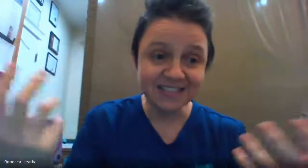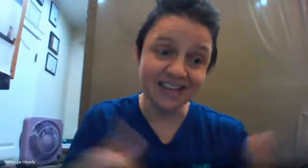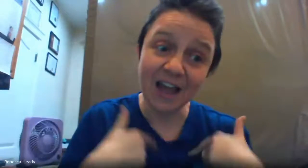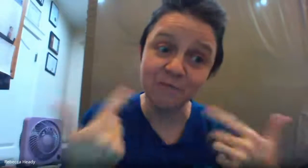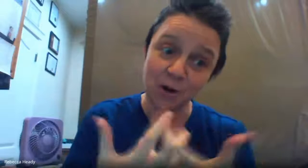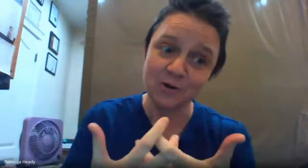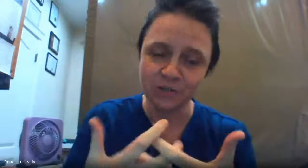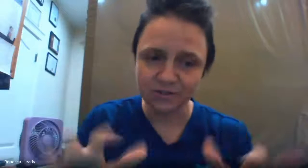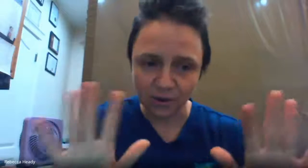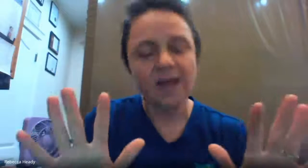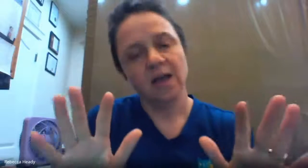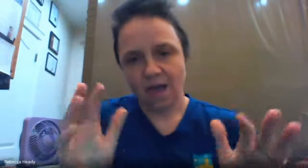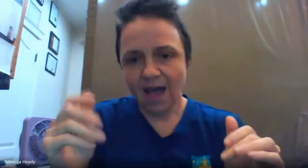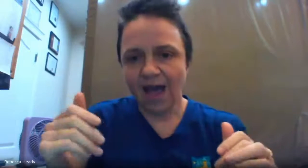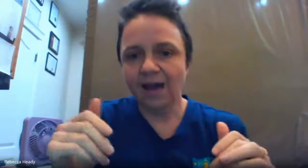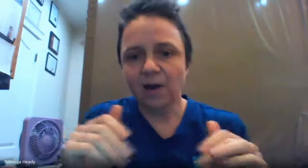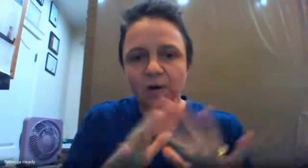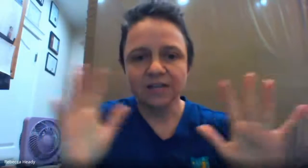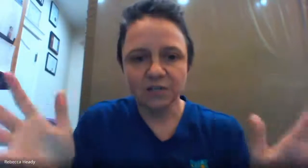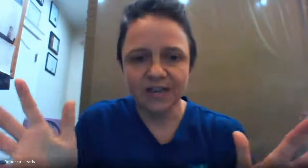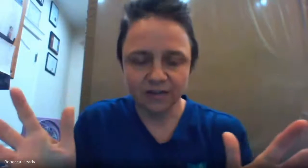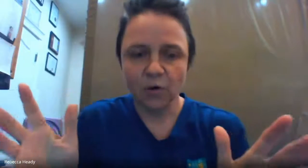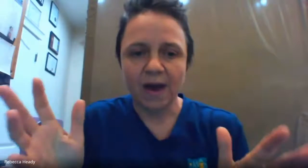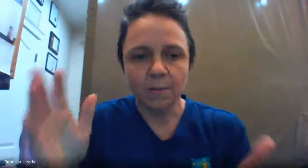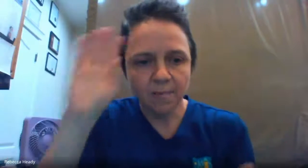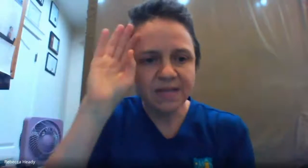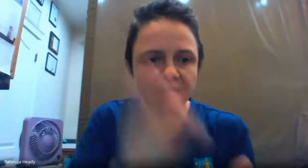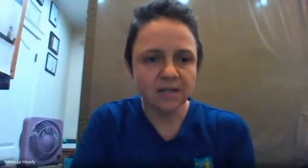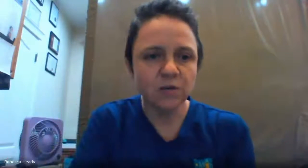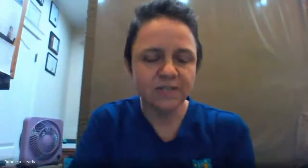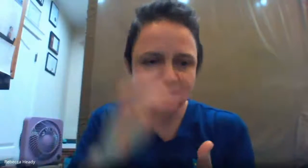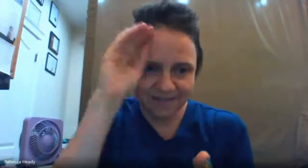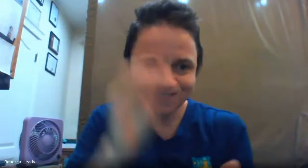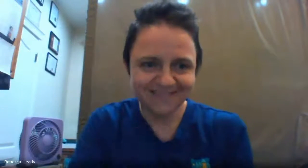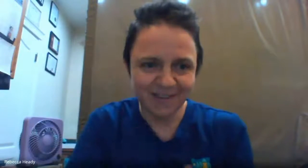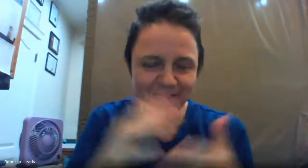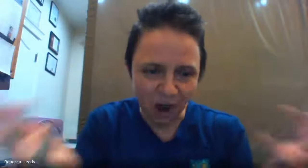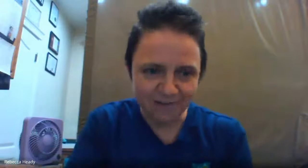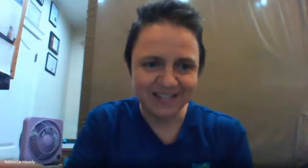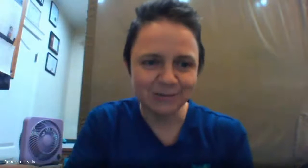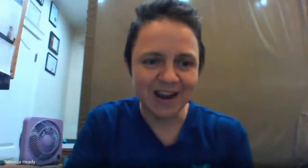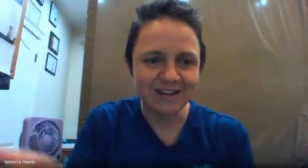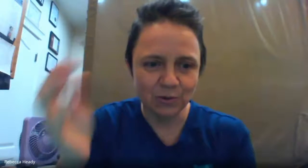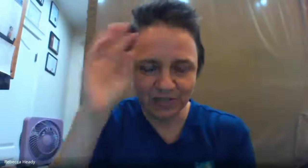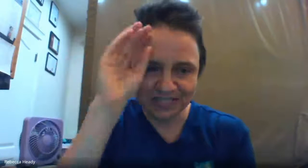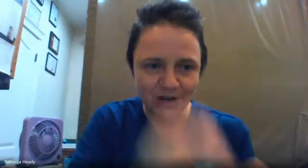partner too. So I don't want to get too technical about it, but basically you would, if it's obvious, right, you could say your husband or